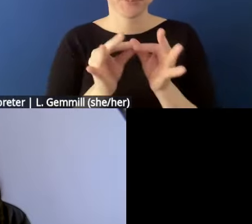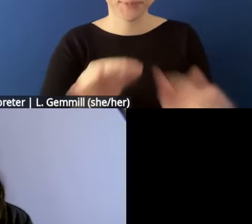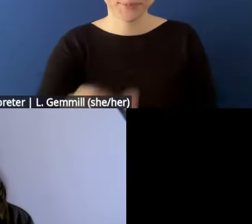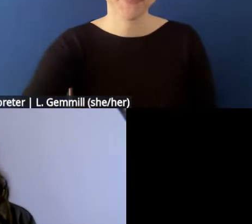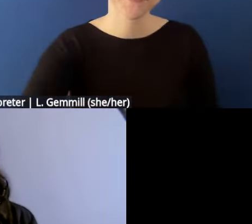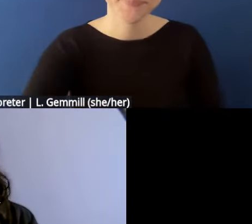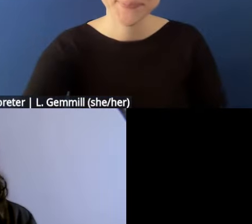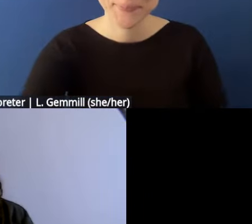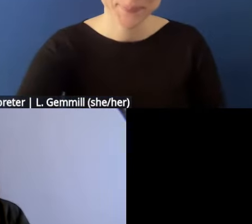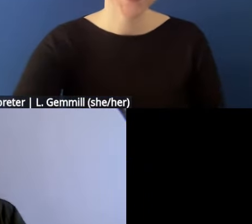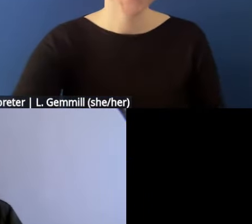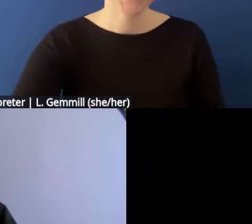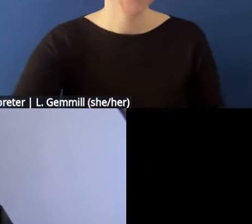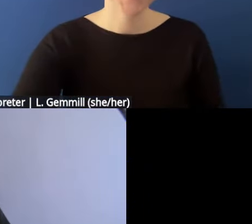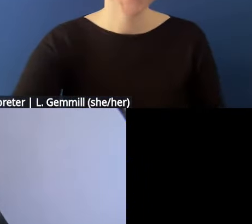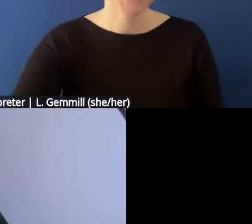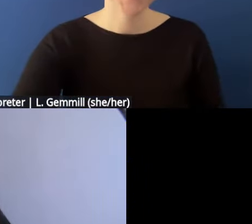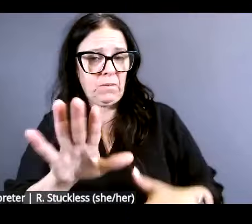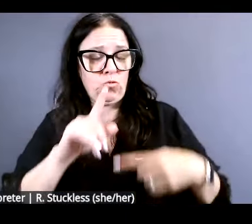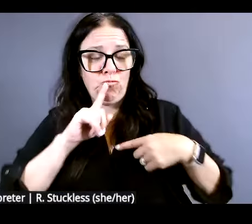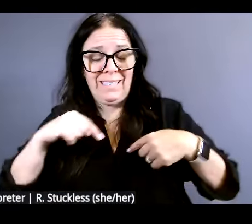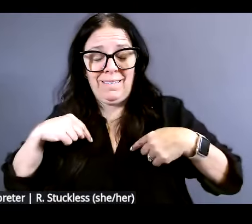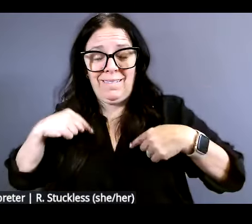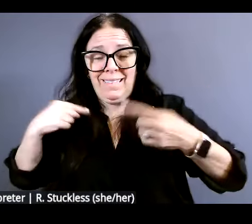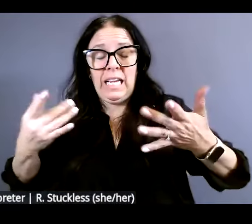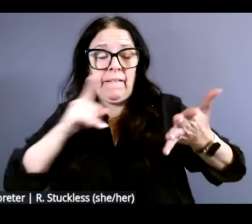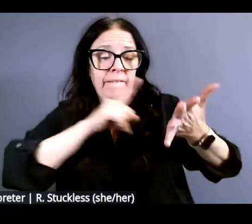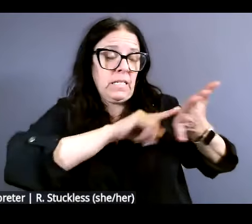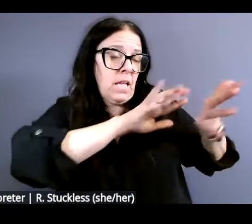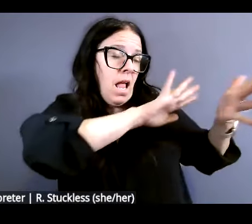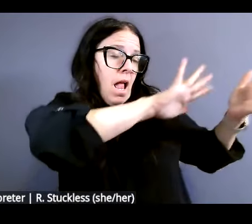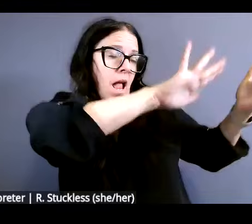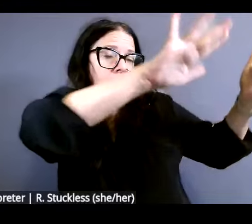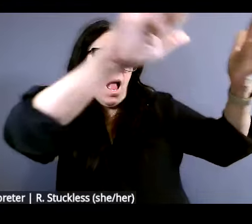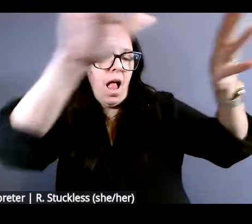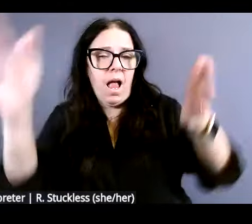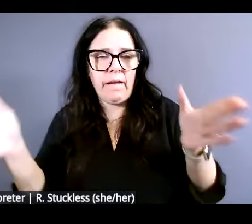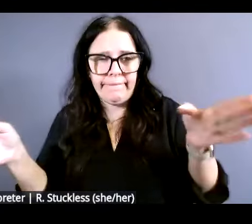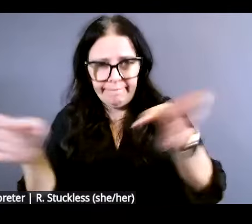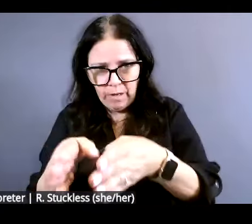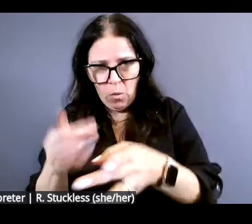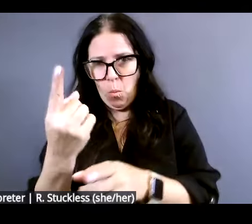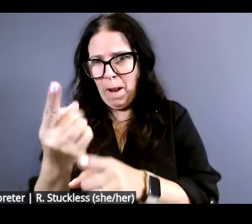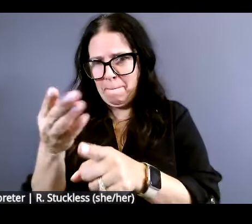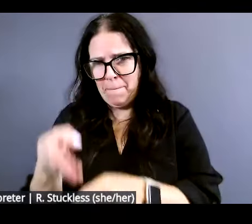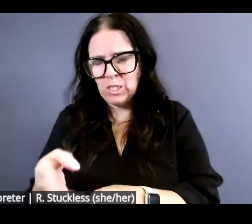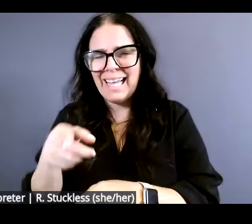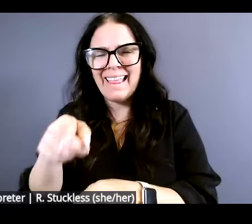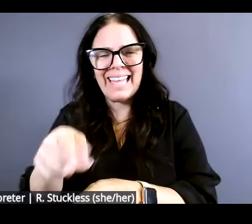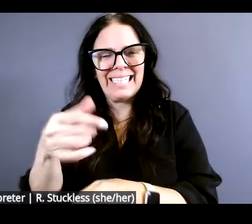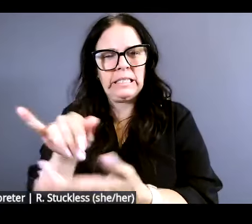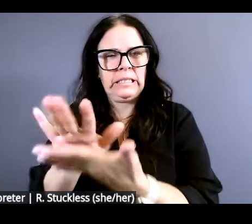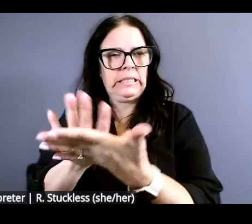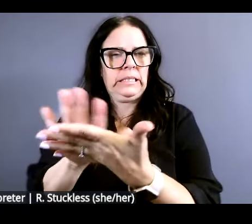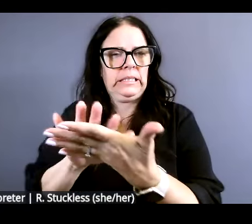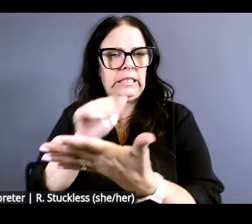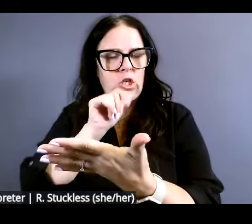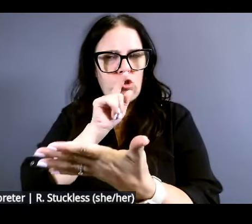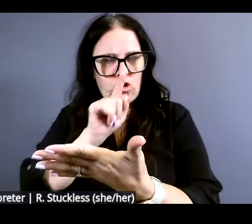investigation, we're down to one single individual, and that still has some cloud on it. But the question is, how many